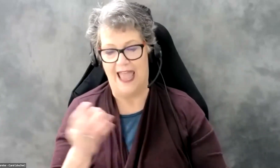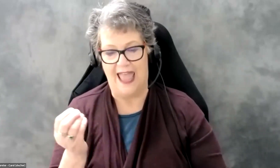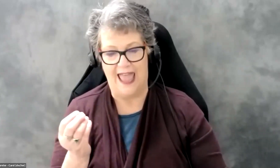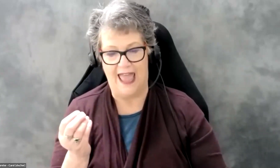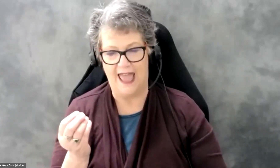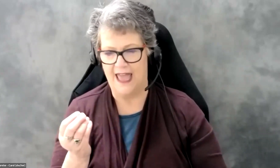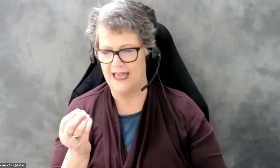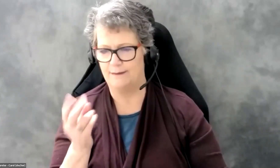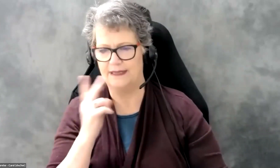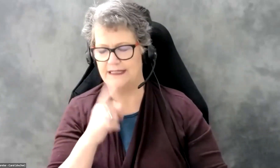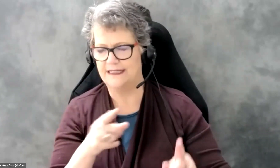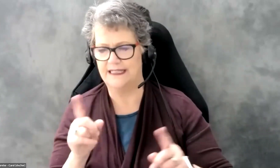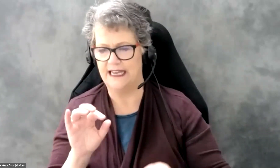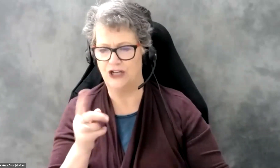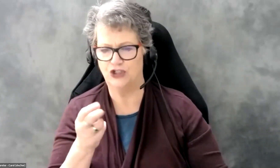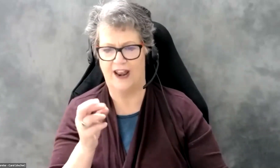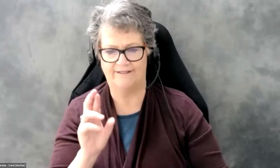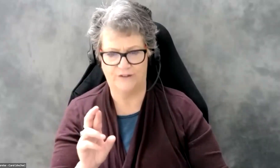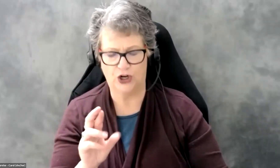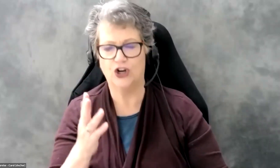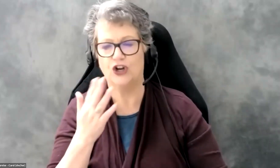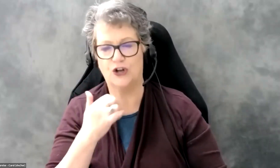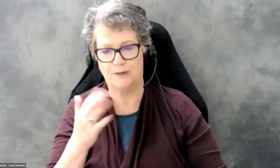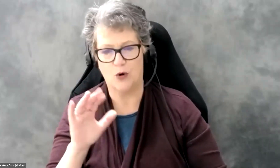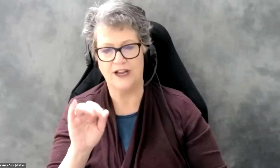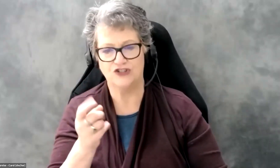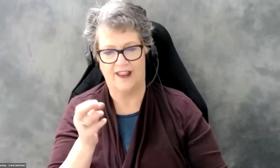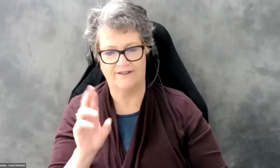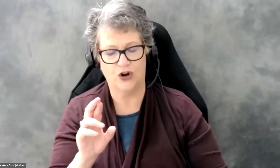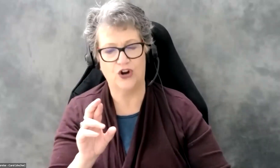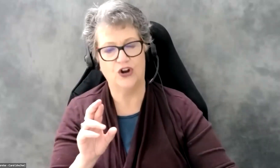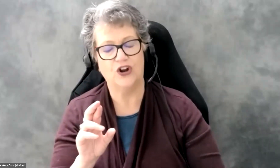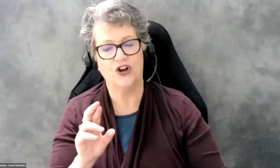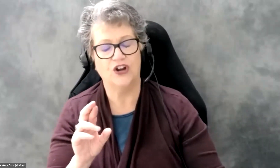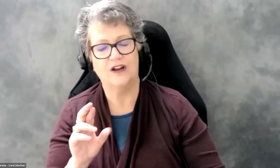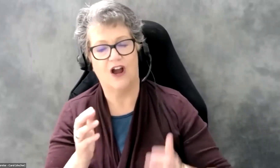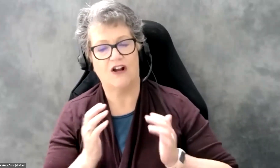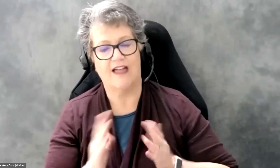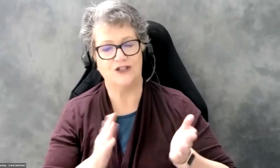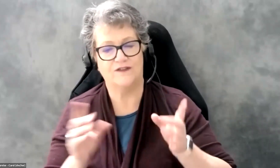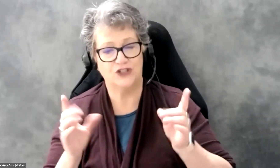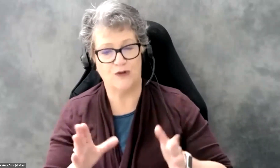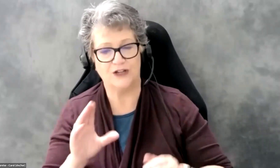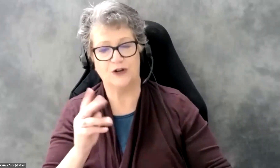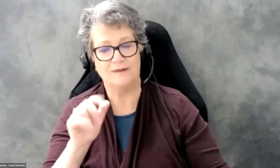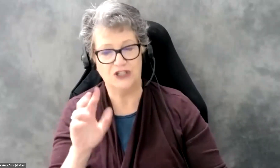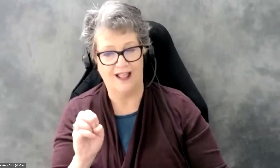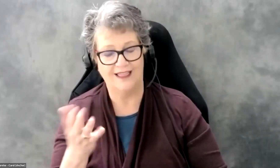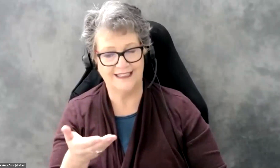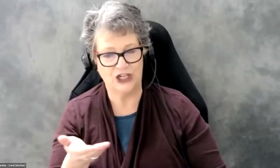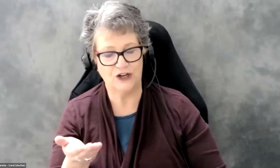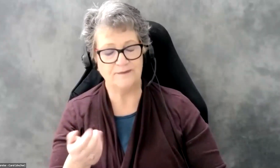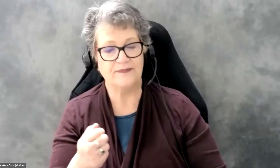And let's see, and Jennifer, good morning, Jennifer, our Client Services Director, and Michelle as well.